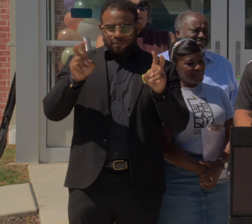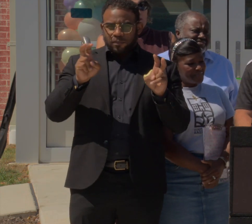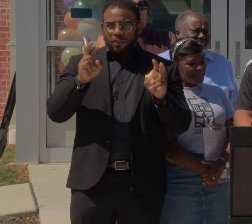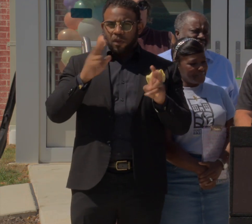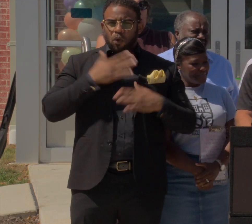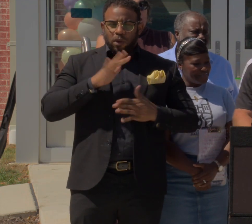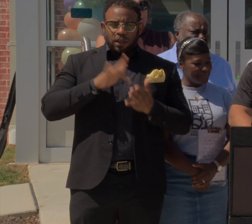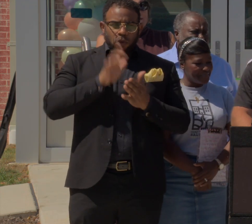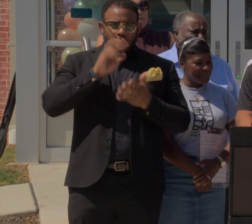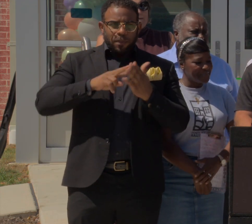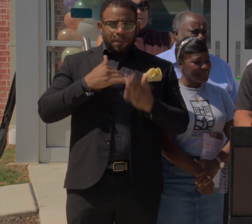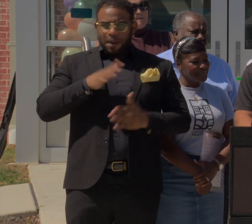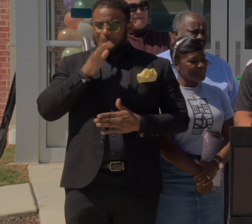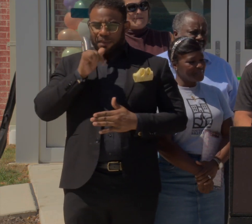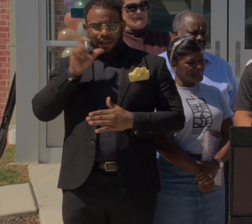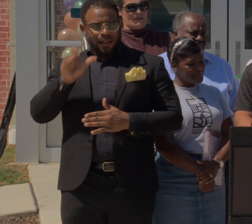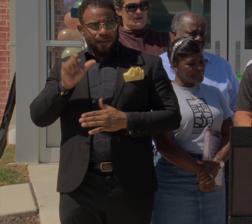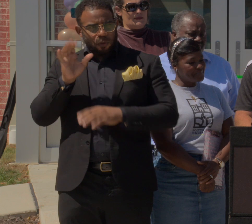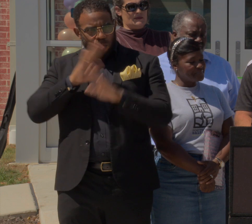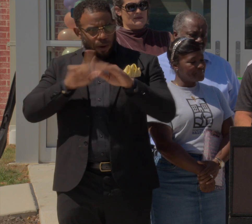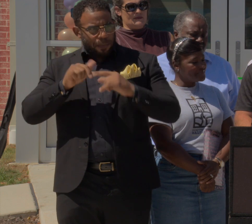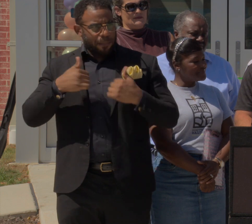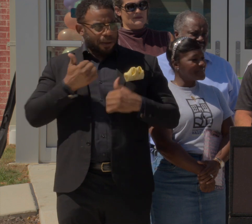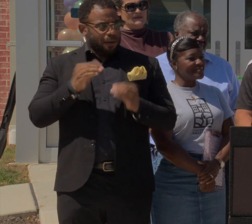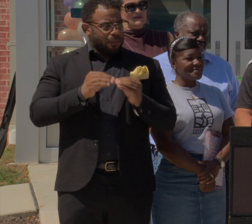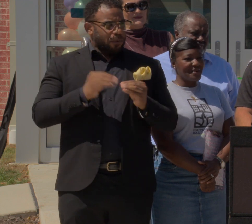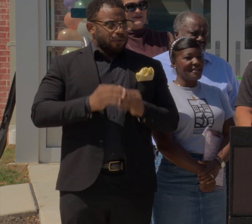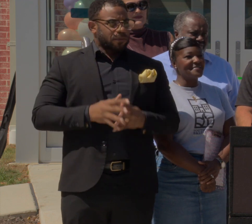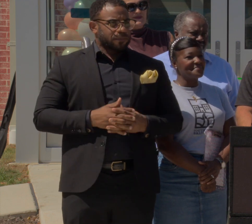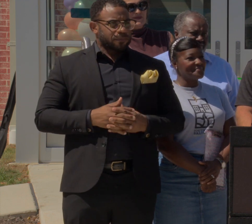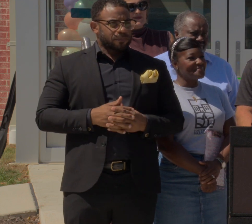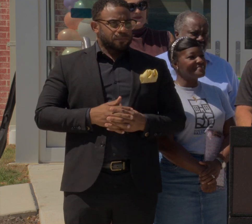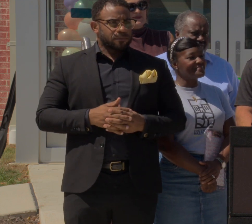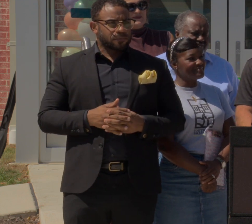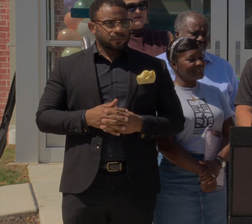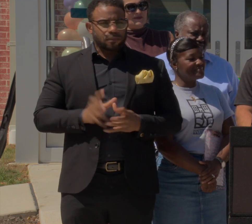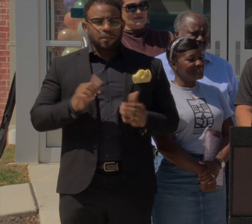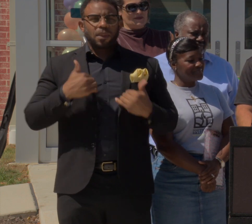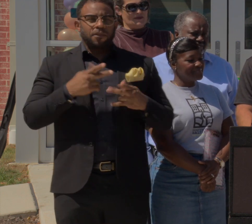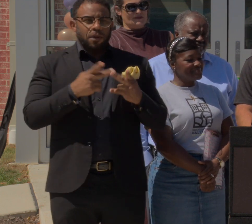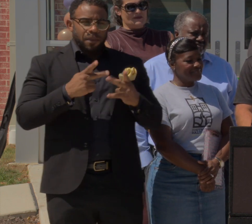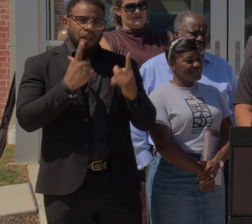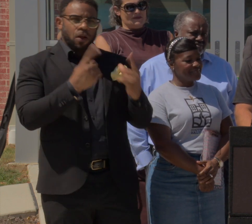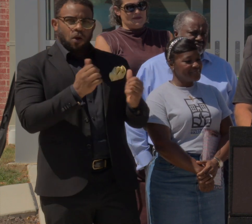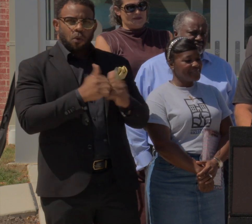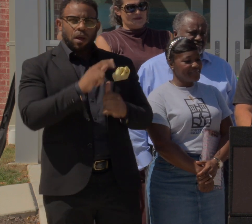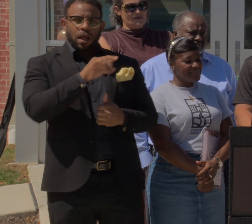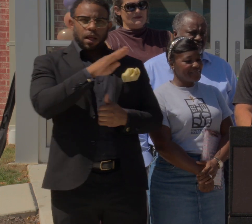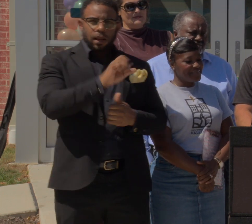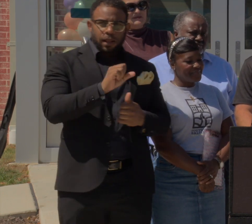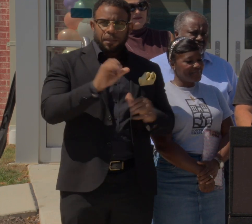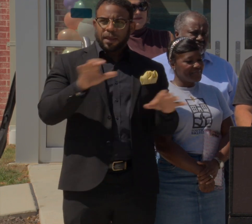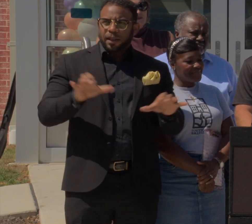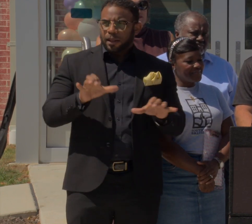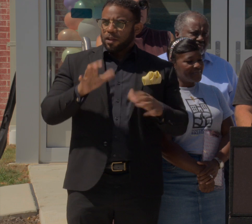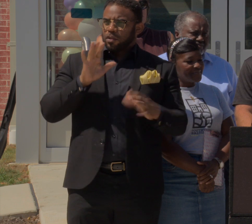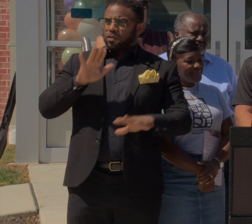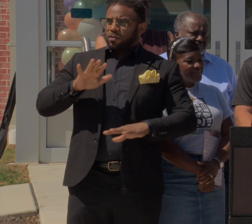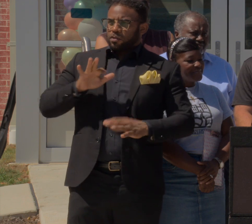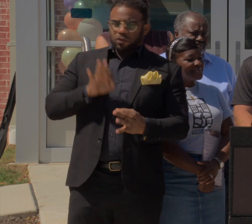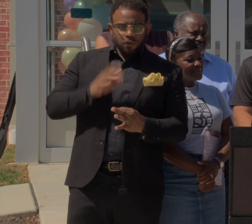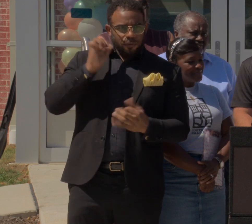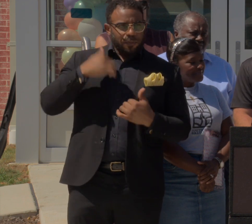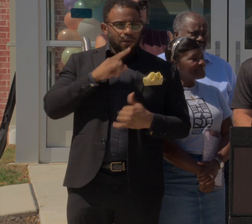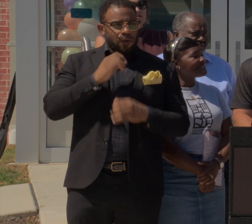rec center would mean that my mom doesn't have to worry about me anymore. We'd have a place to go with clubs and activities that are suitable for me,